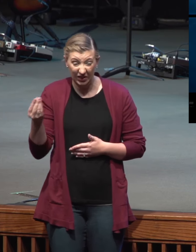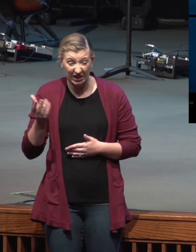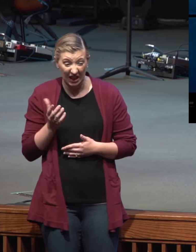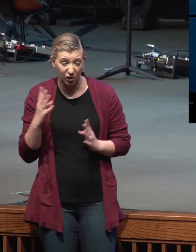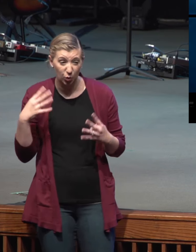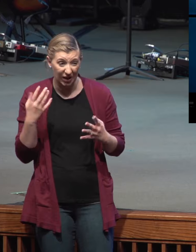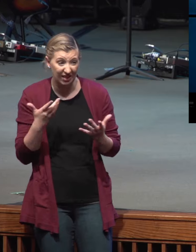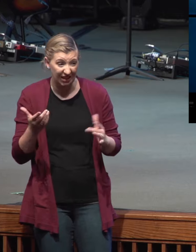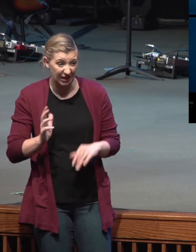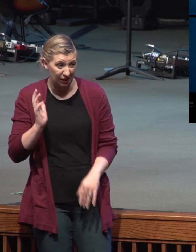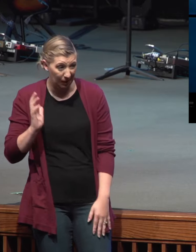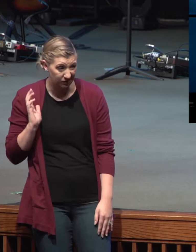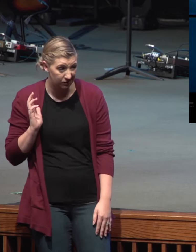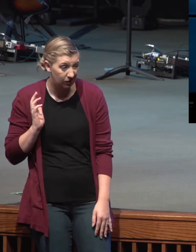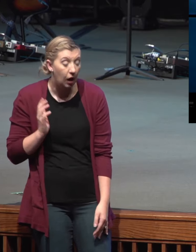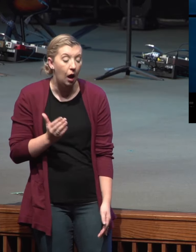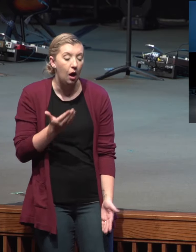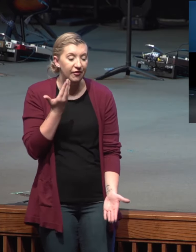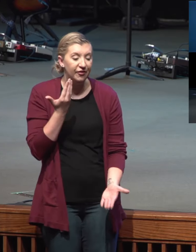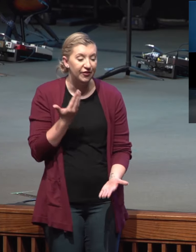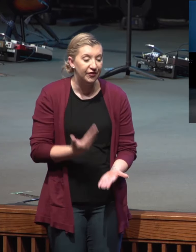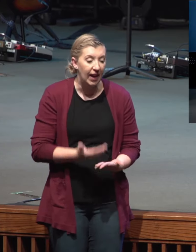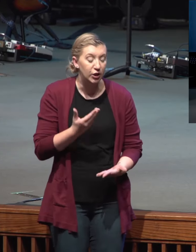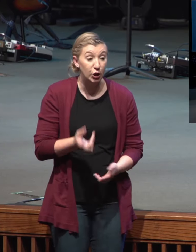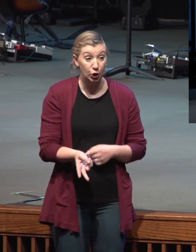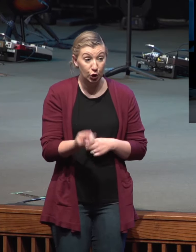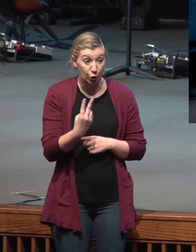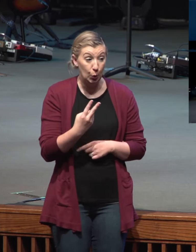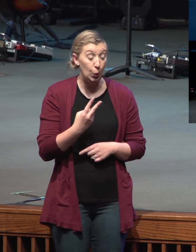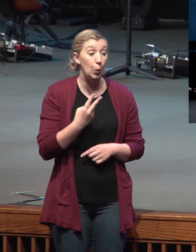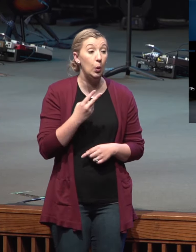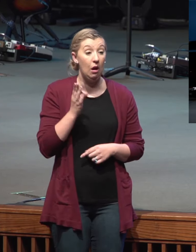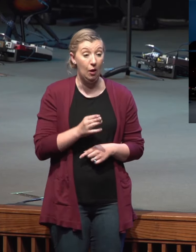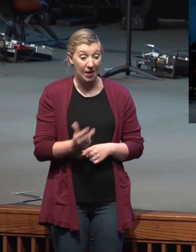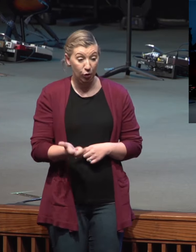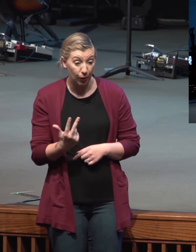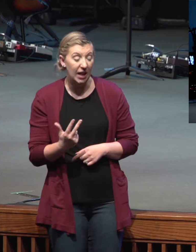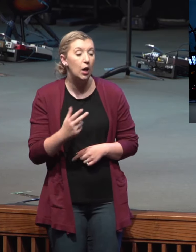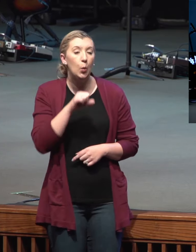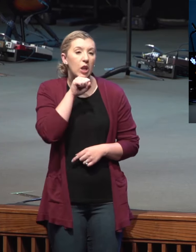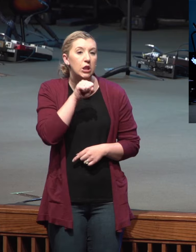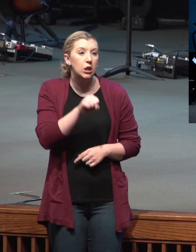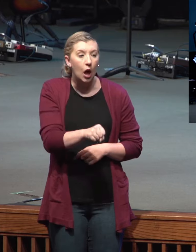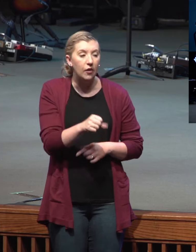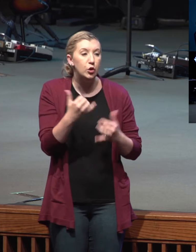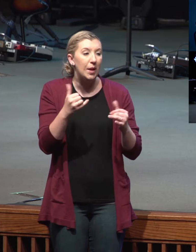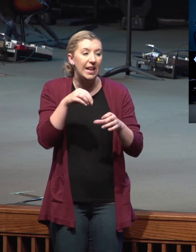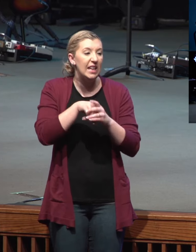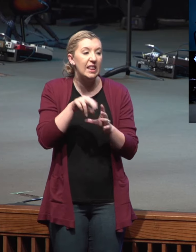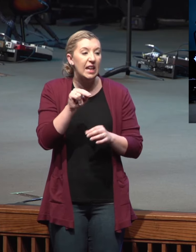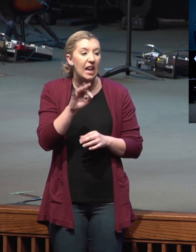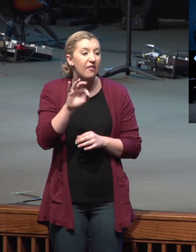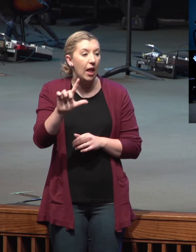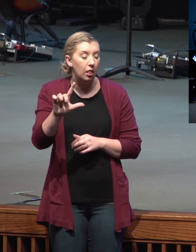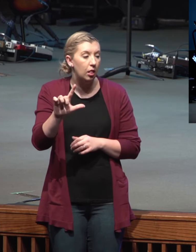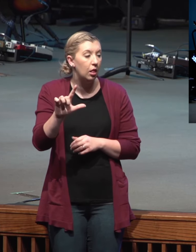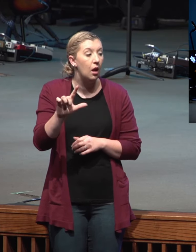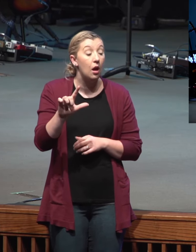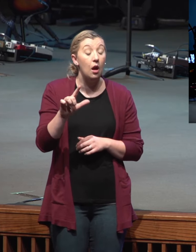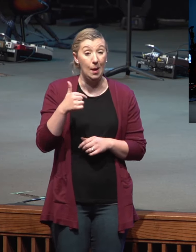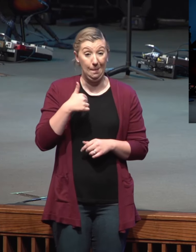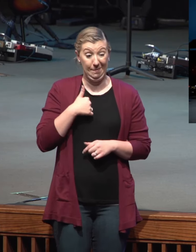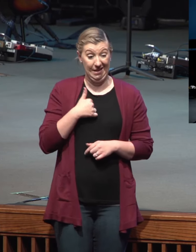in the past. I know for a fact that two of my three sons would love to play in the NFL. And